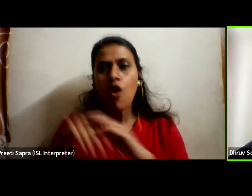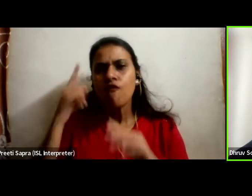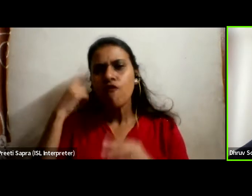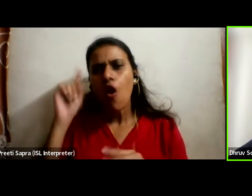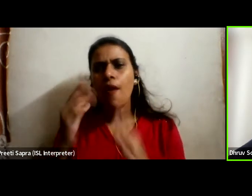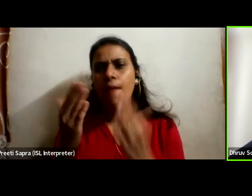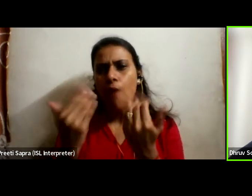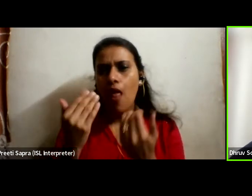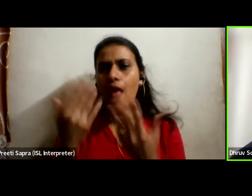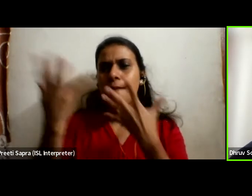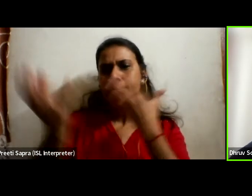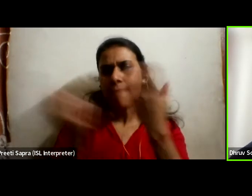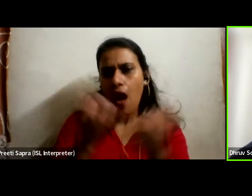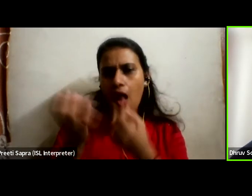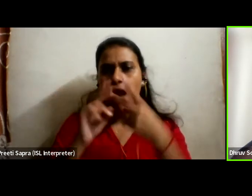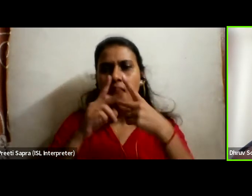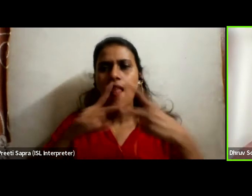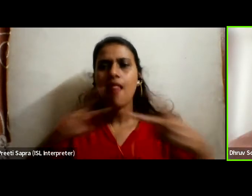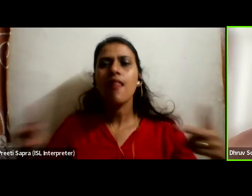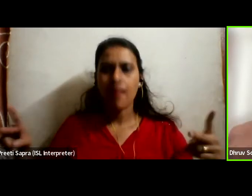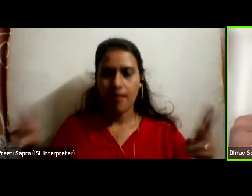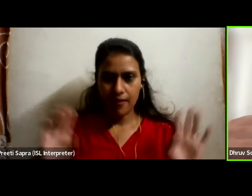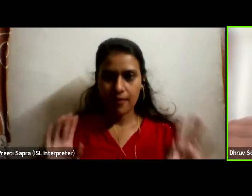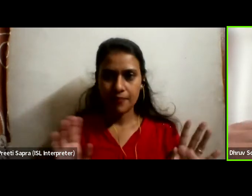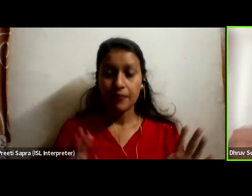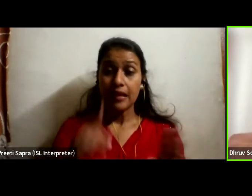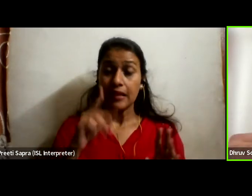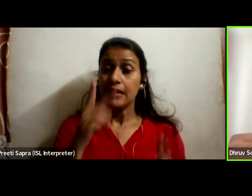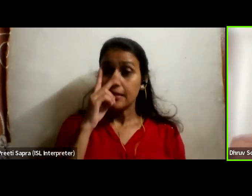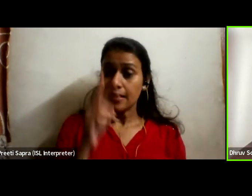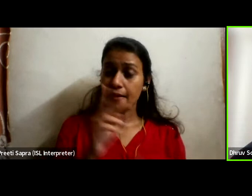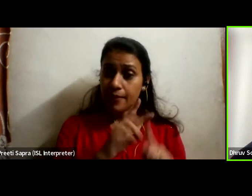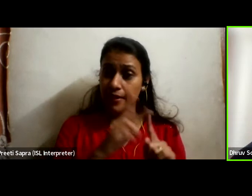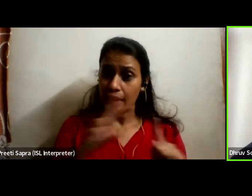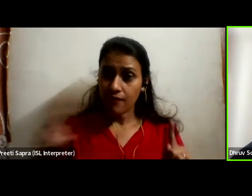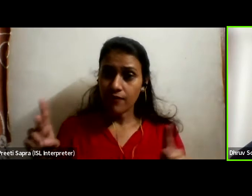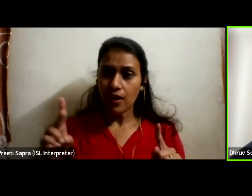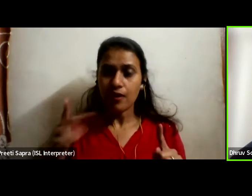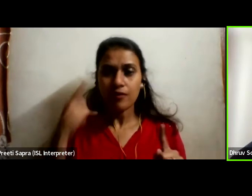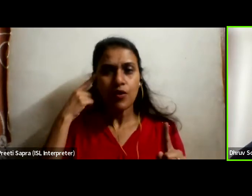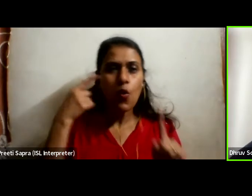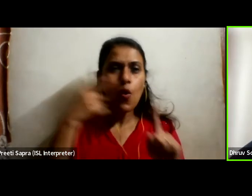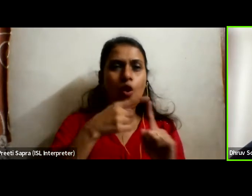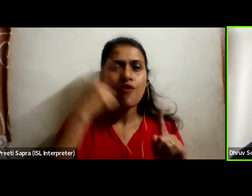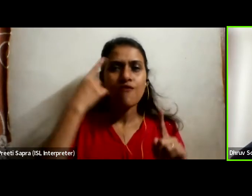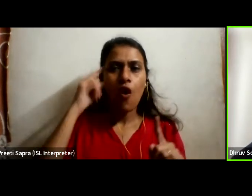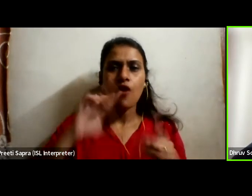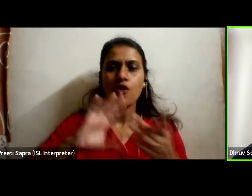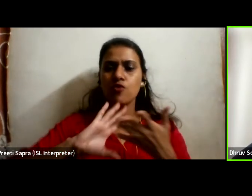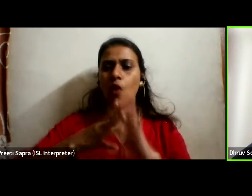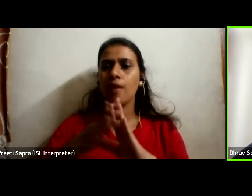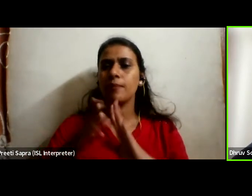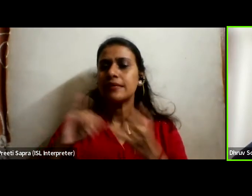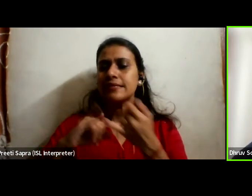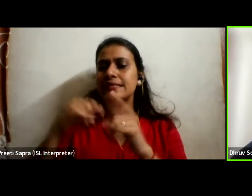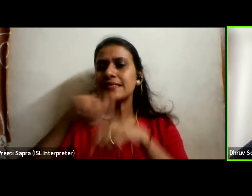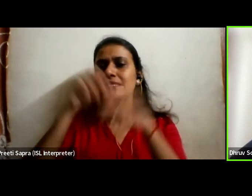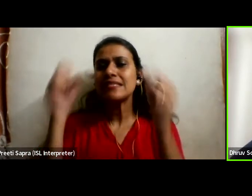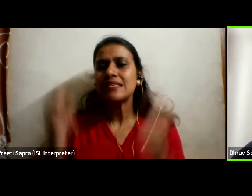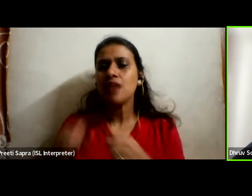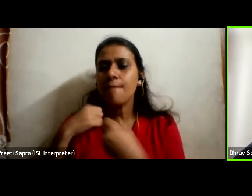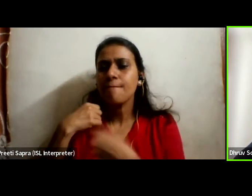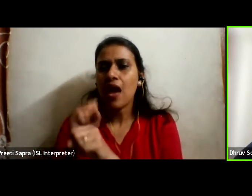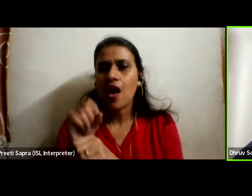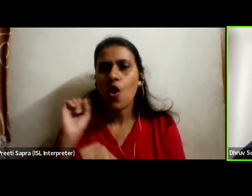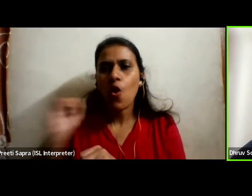of bias, etc., of that system. There are several aspects that developers of these systems have to